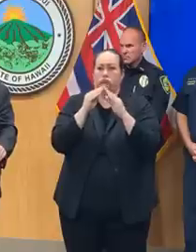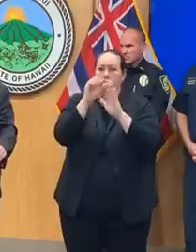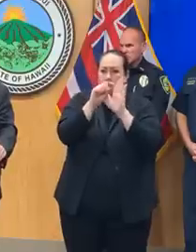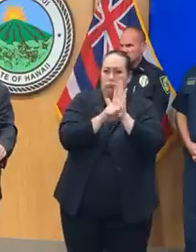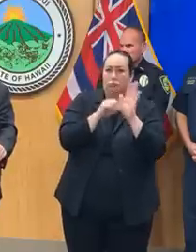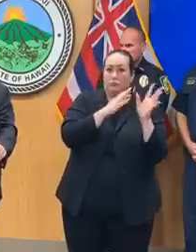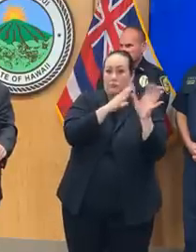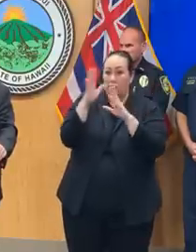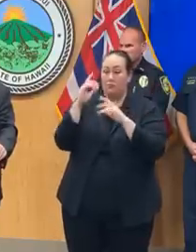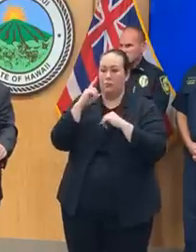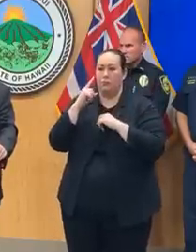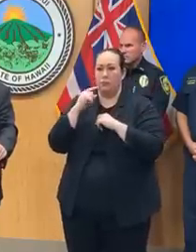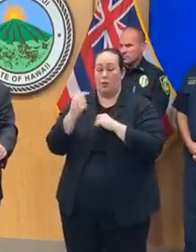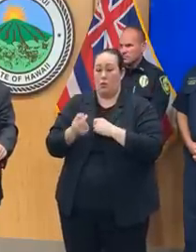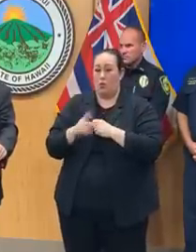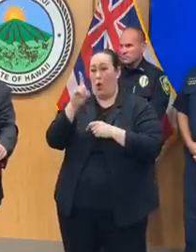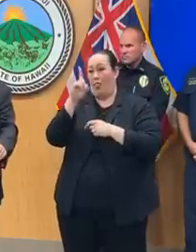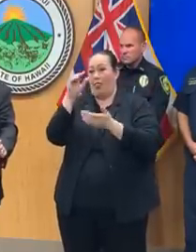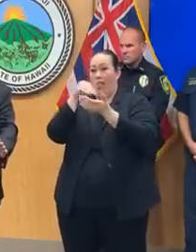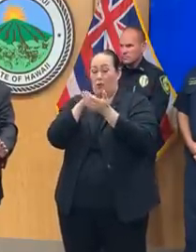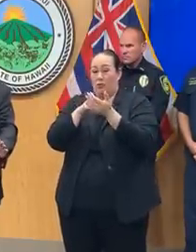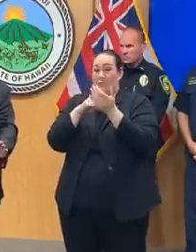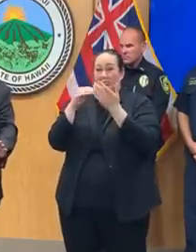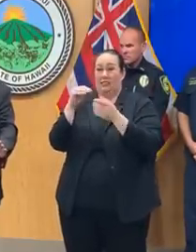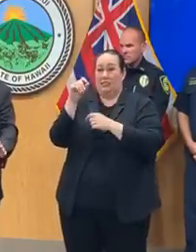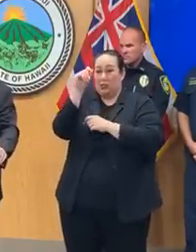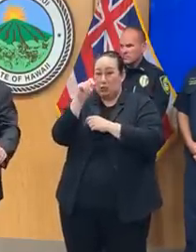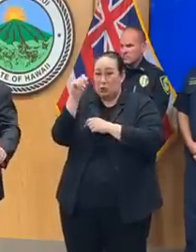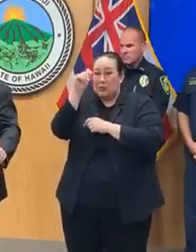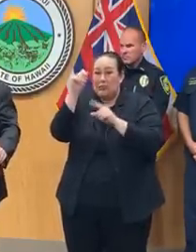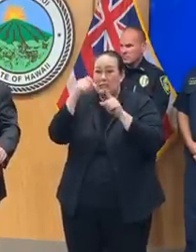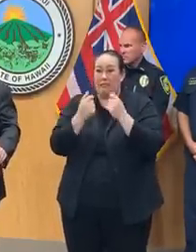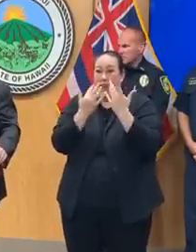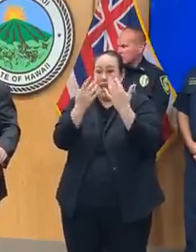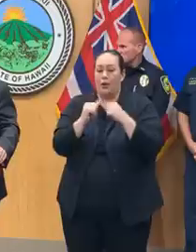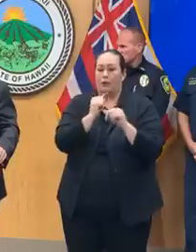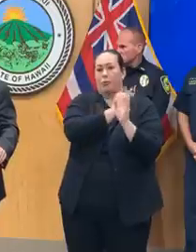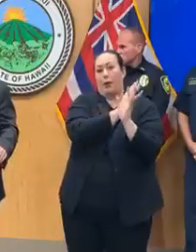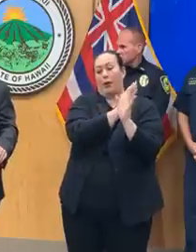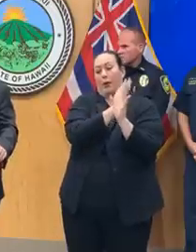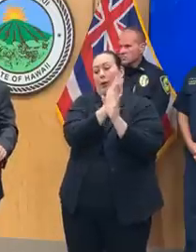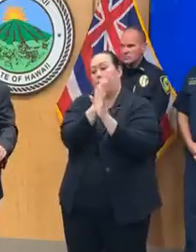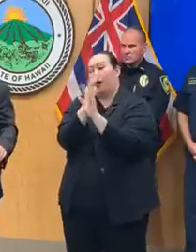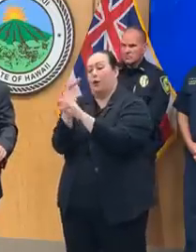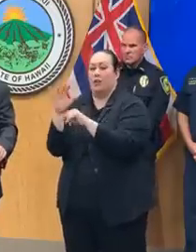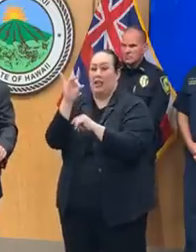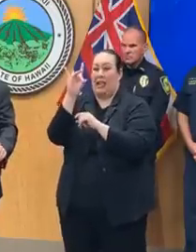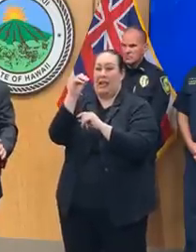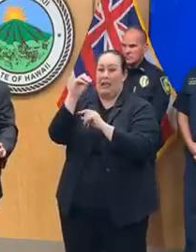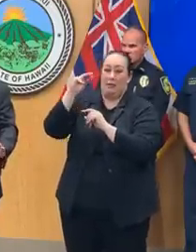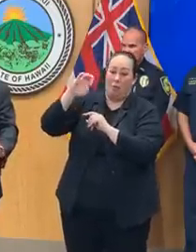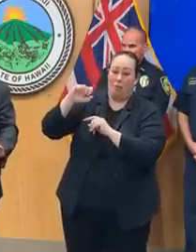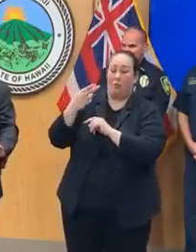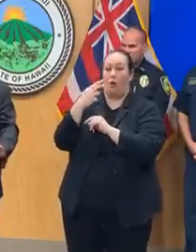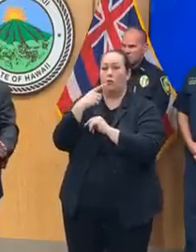1,000 degrees moving 60 miles an hour, it took out a lot of our infrastructure, and that made it very difficult.